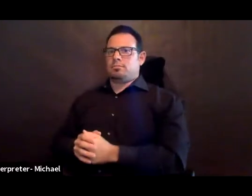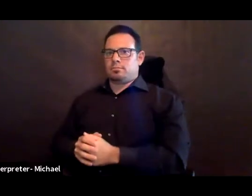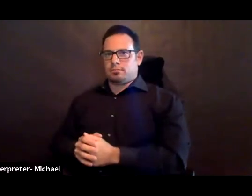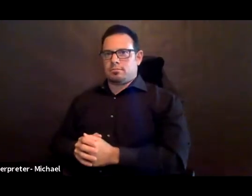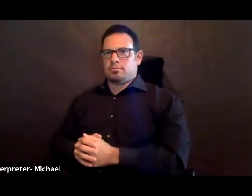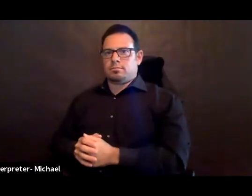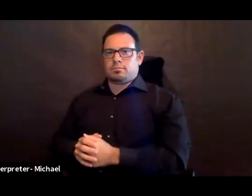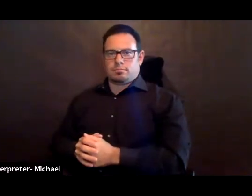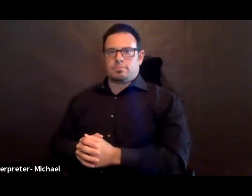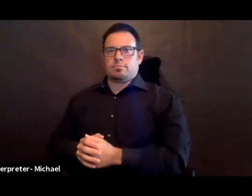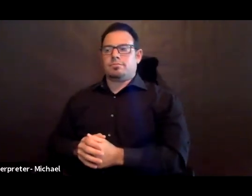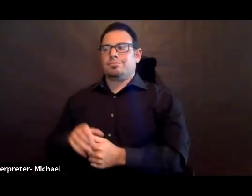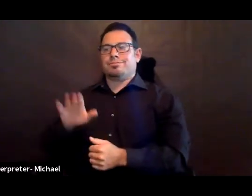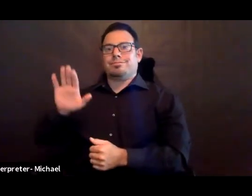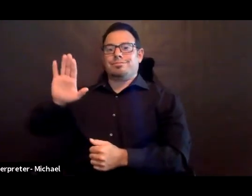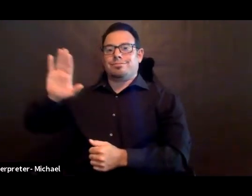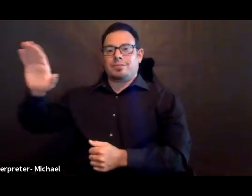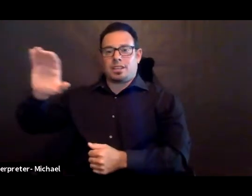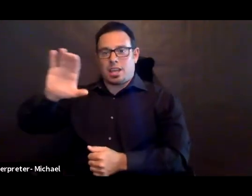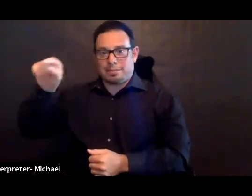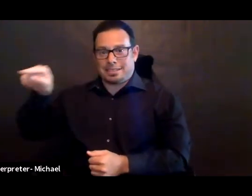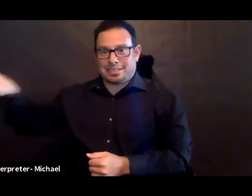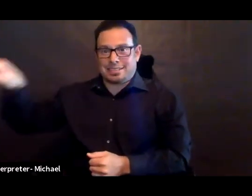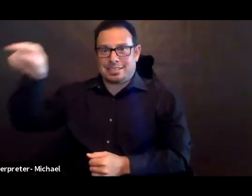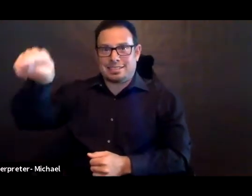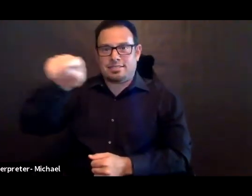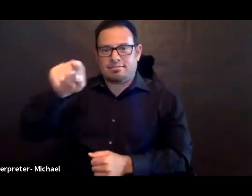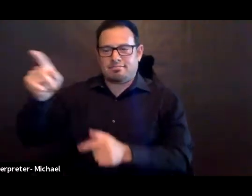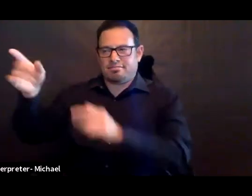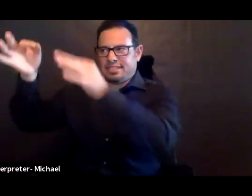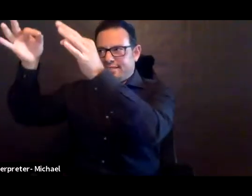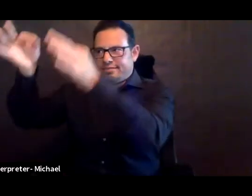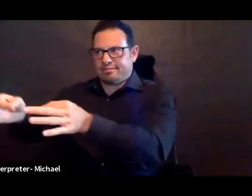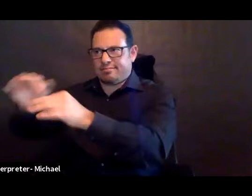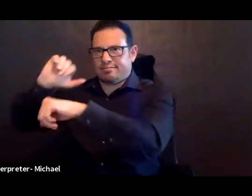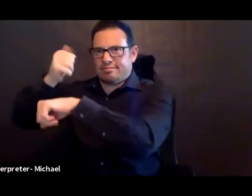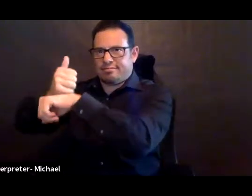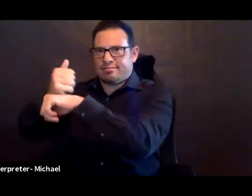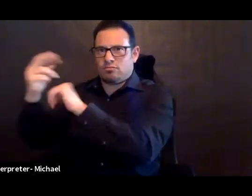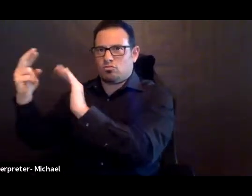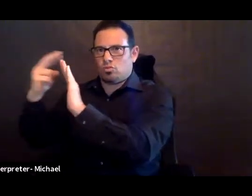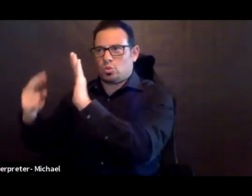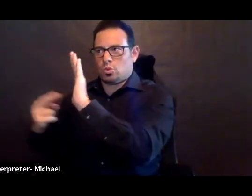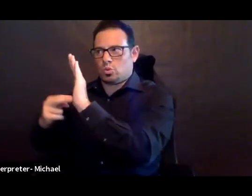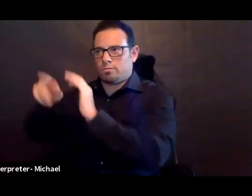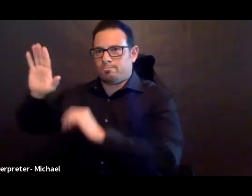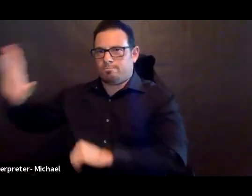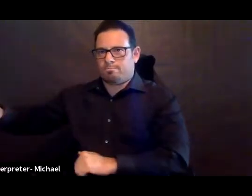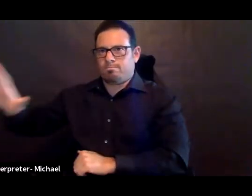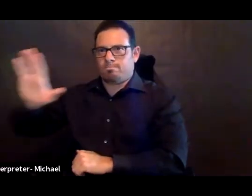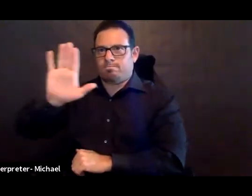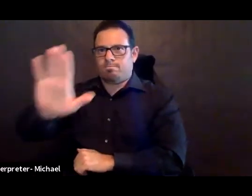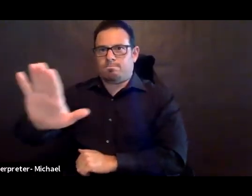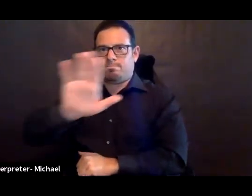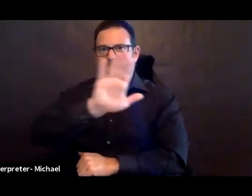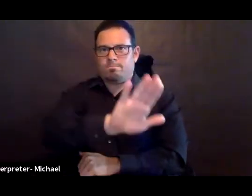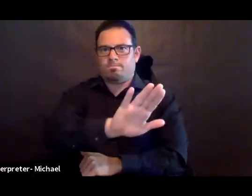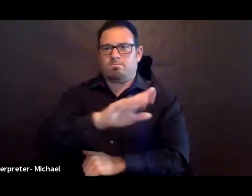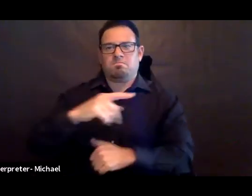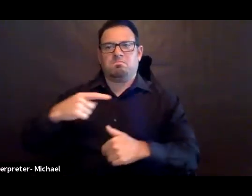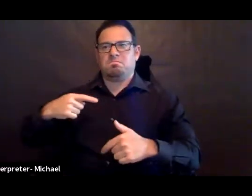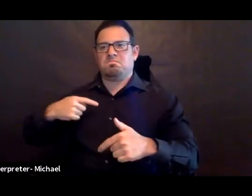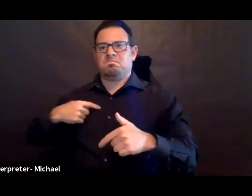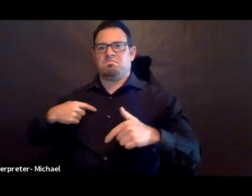at that. So we will continue to evaluate it, and don't have anything that